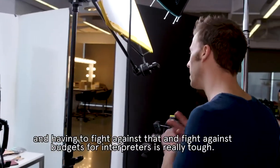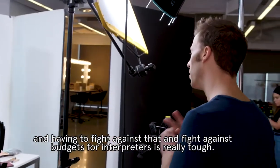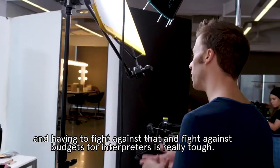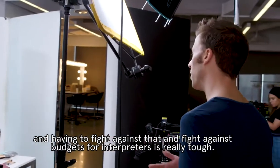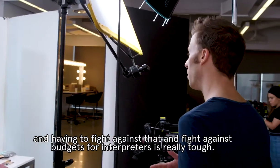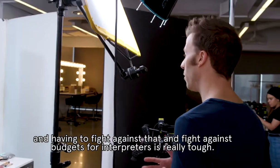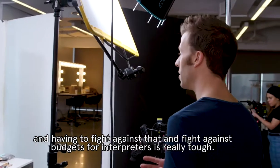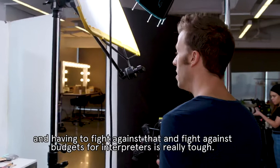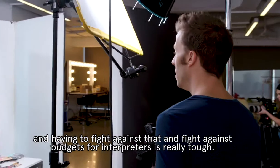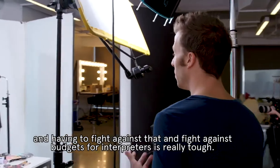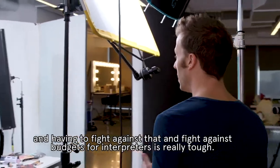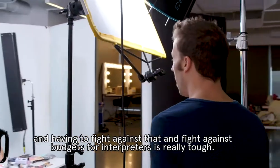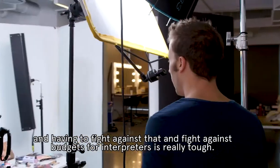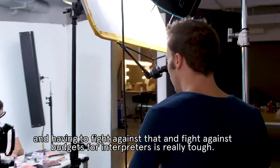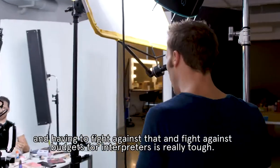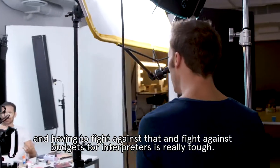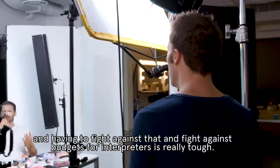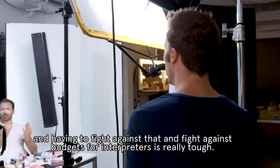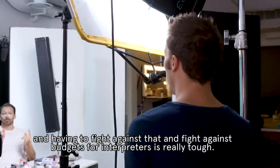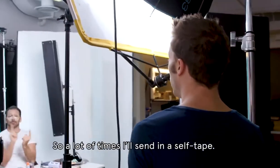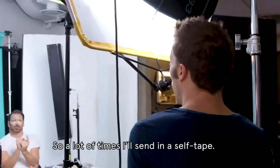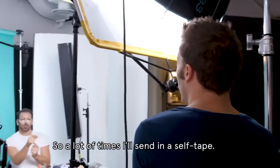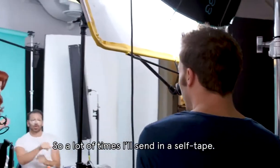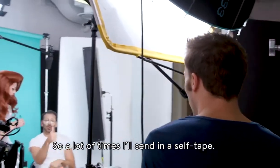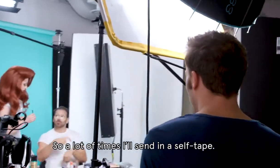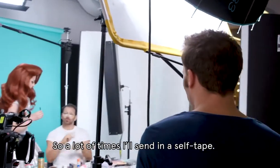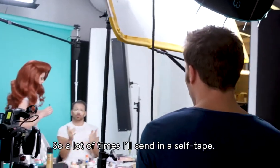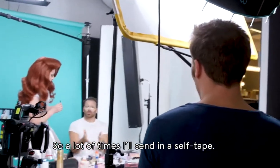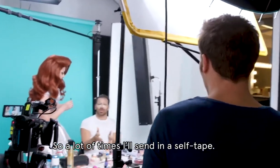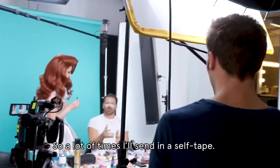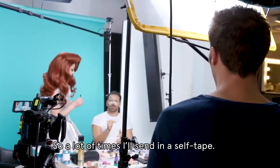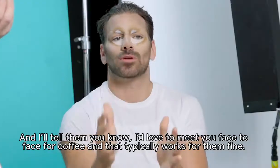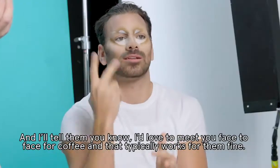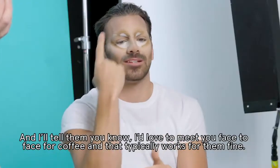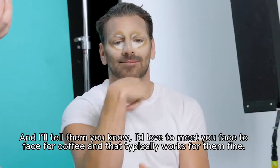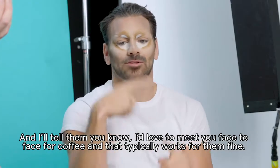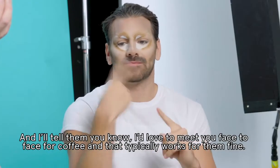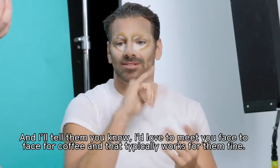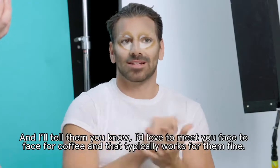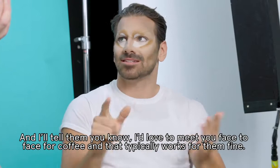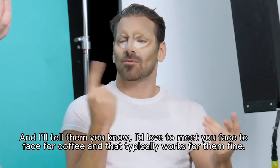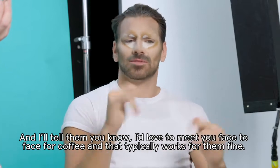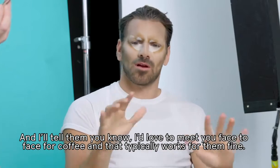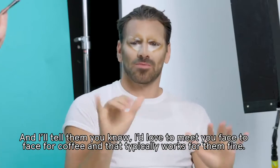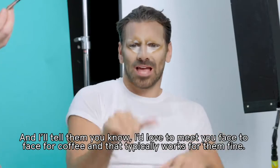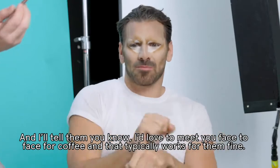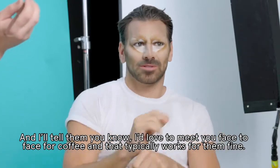against budgets for interpreters, it's really tough, right? So a lot of times I'll send in a self-tape, right? And, you know, I'll tell them, I'd love to meet you, you know,